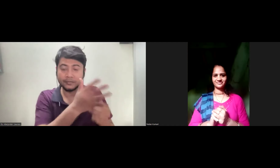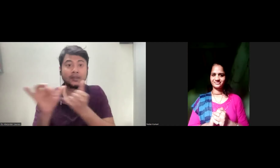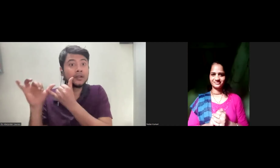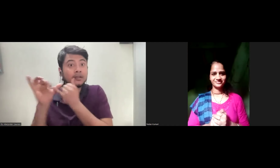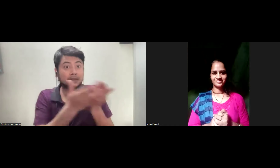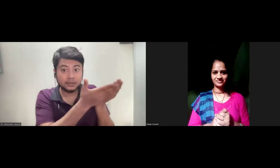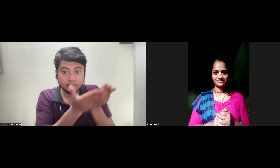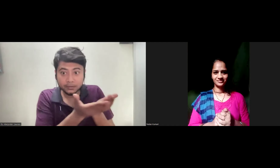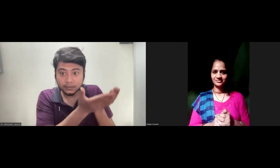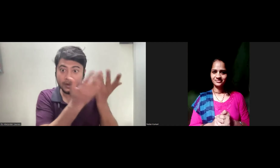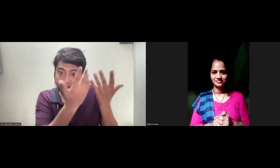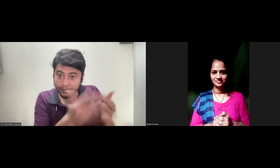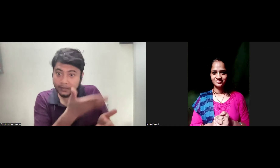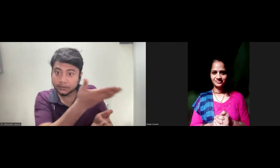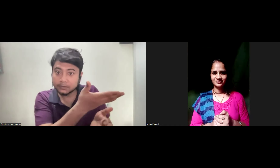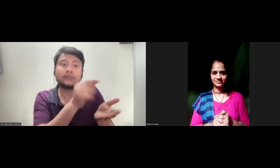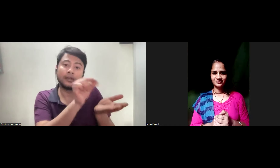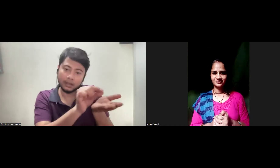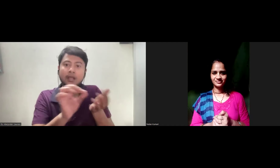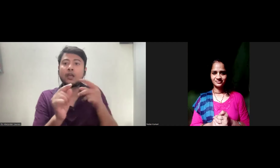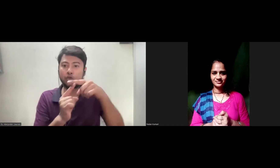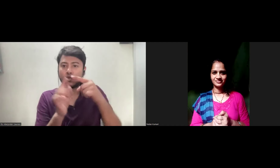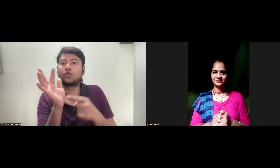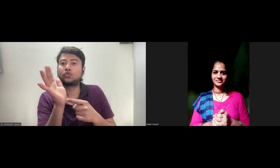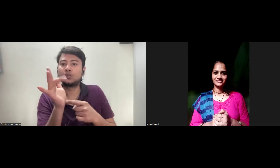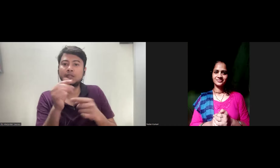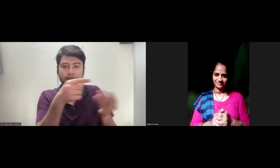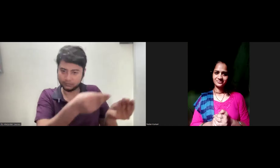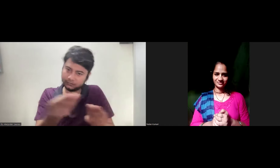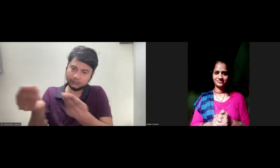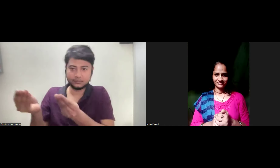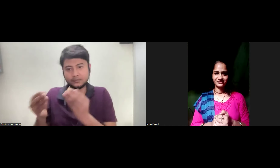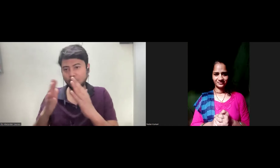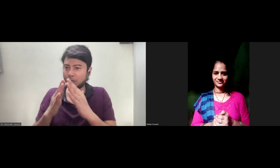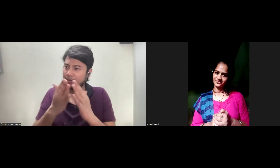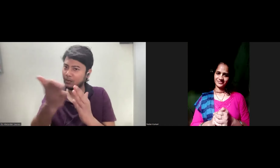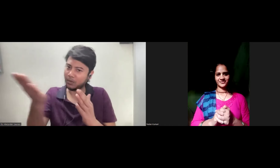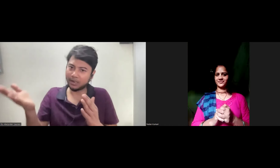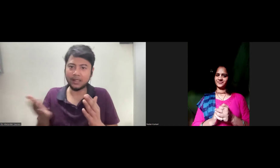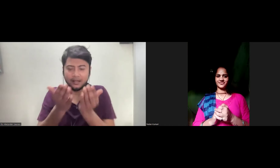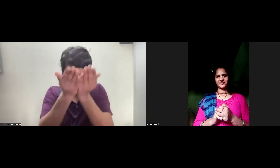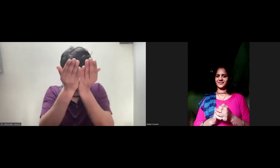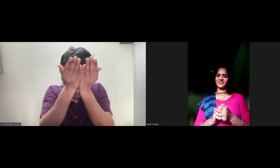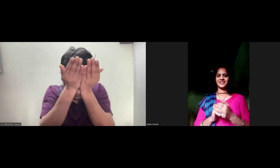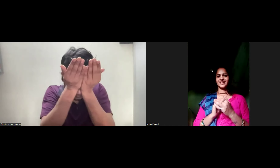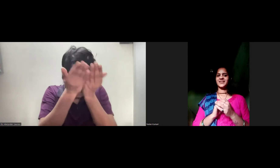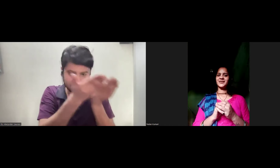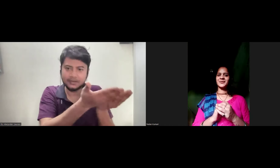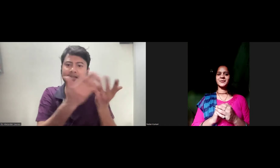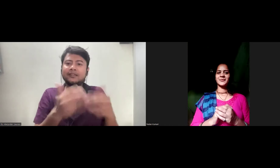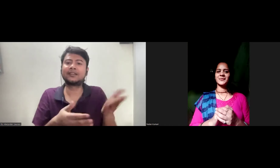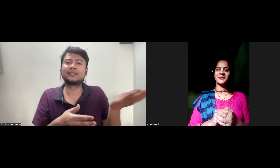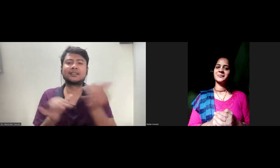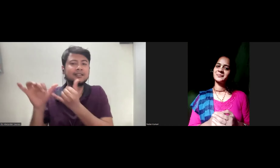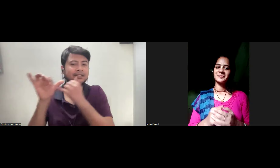give everybody like a prasad so that everybody can. That's how I do in my house. Whatever I put it at Krishna's feet, I give it to my,